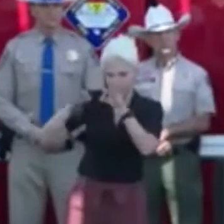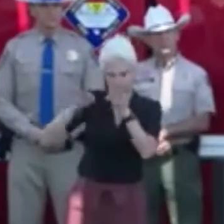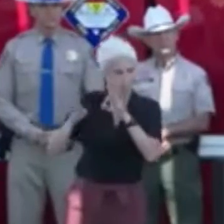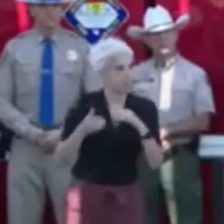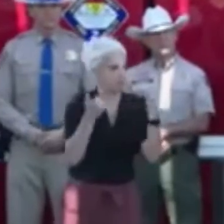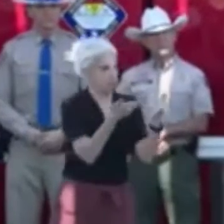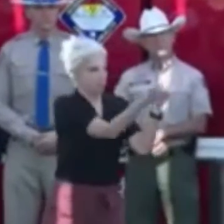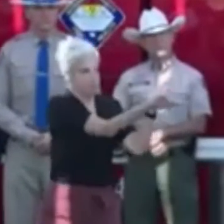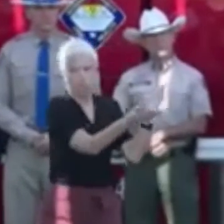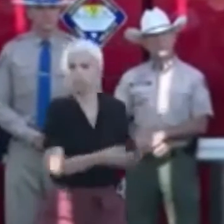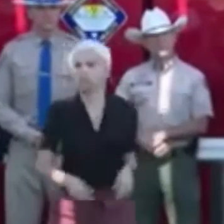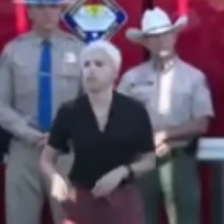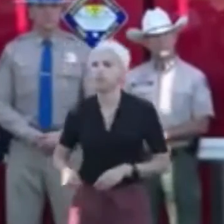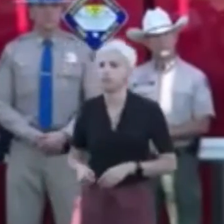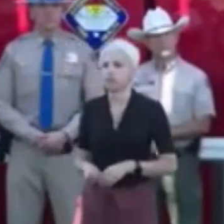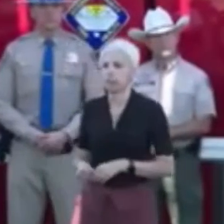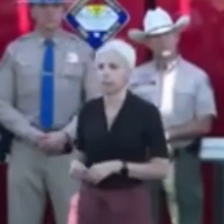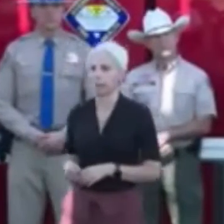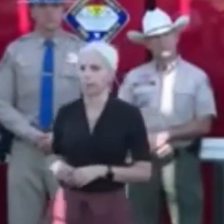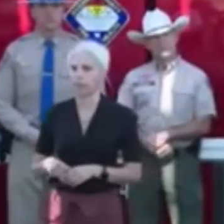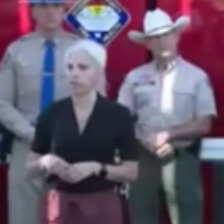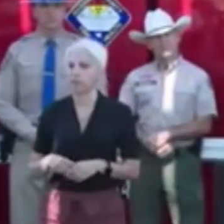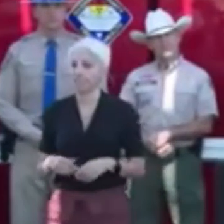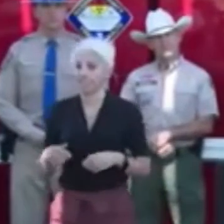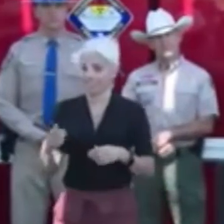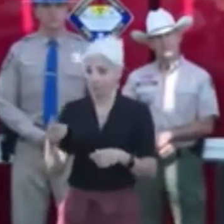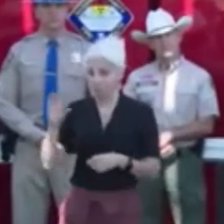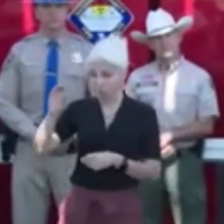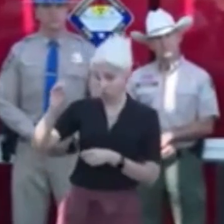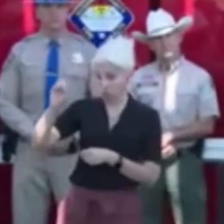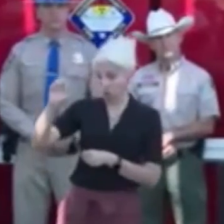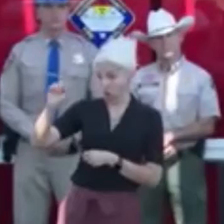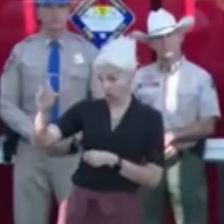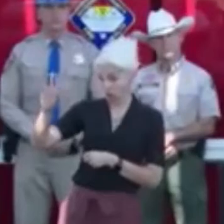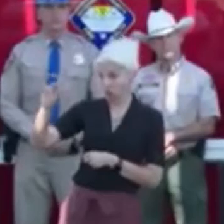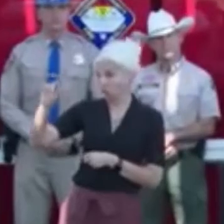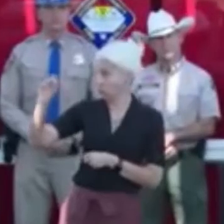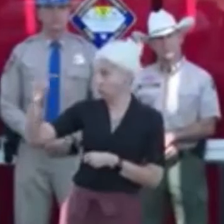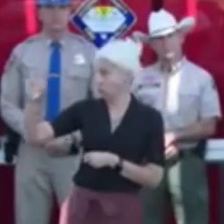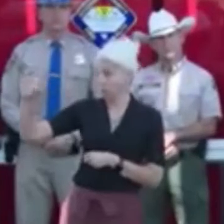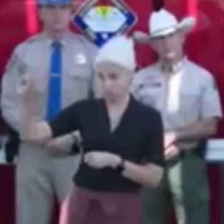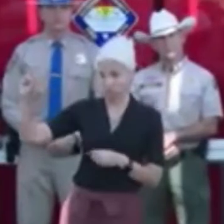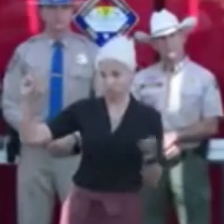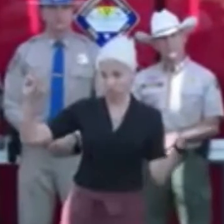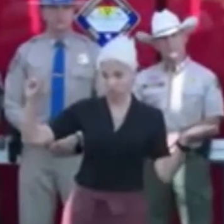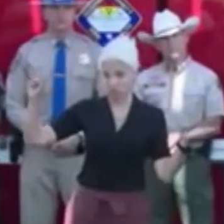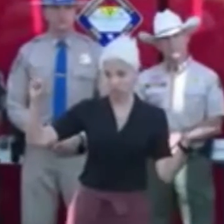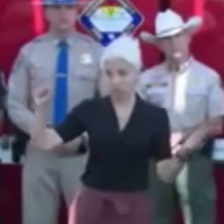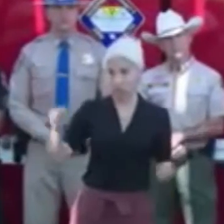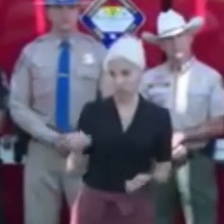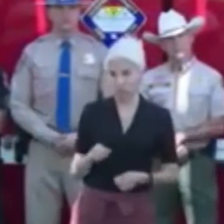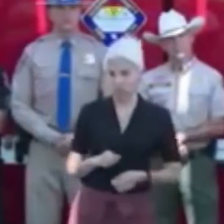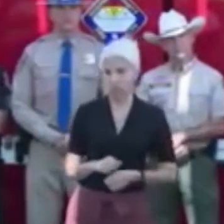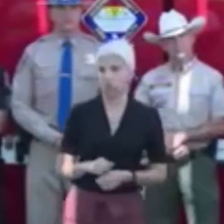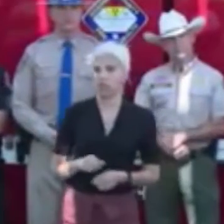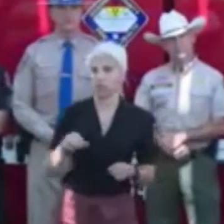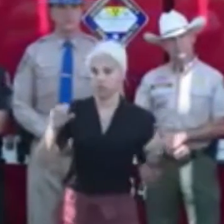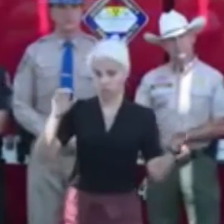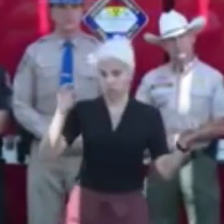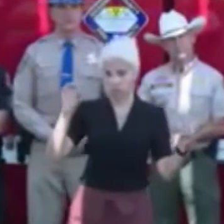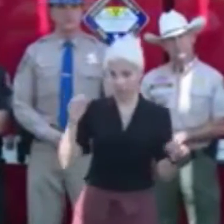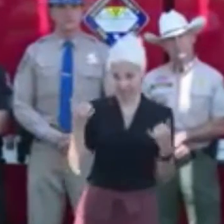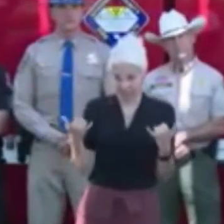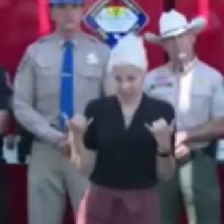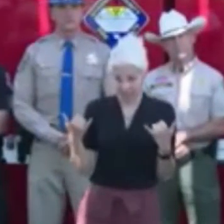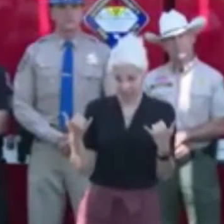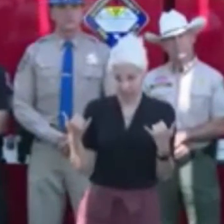Good afternoon. Oscar Torres, captain with the Hazardous Materials Response Team for Riverside County. So currently, our